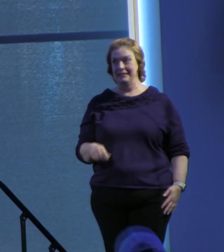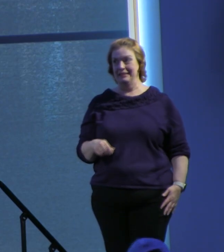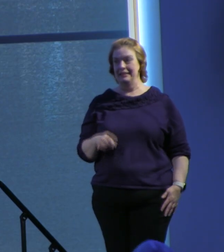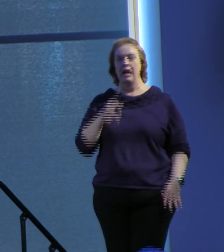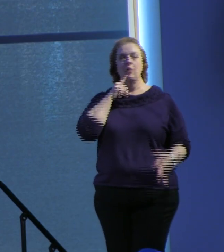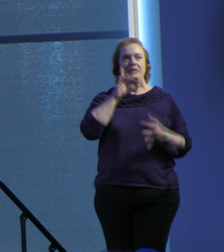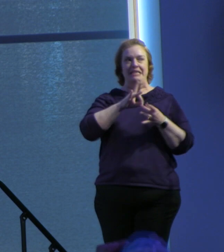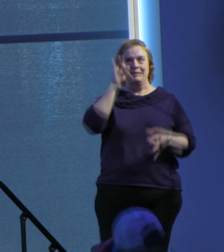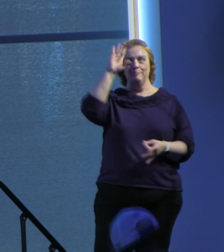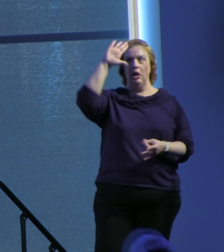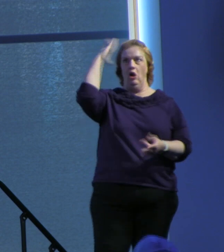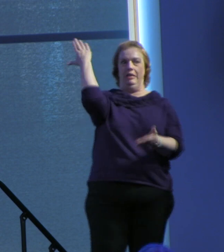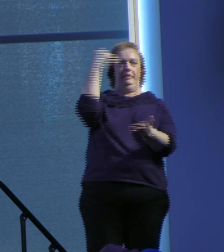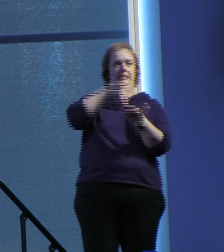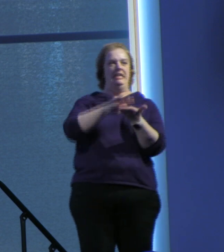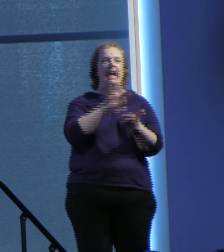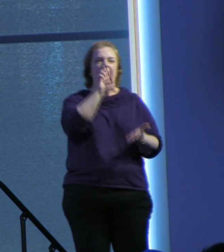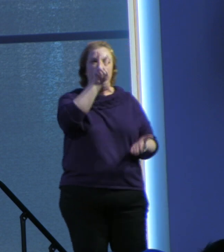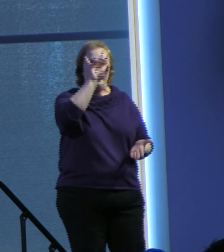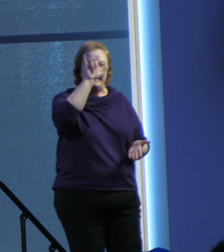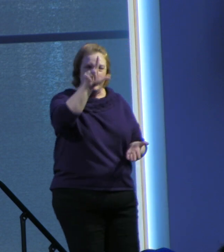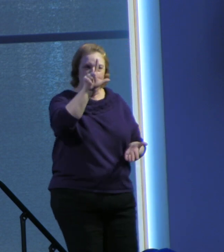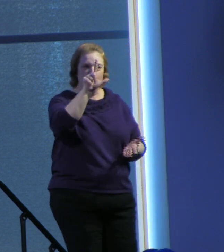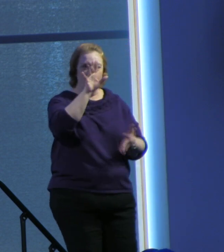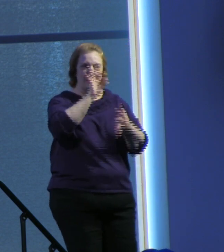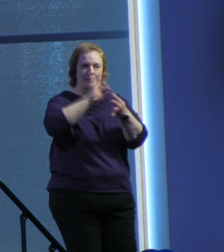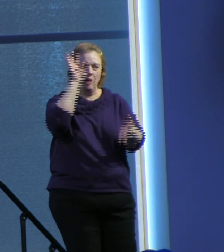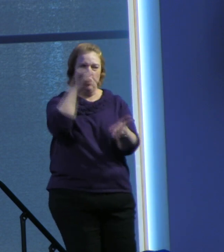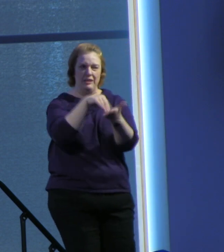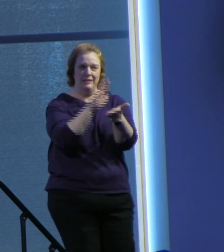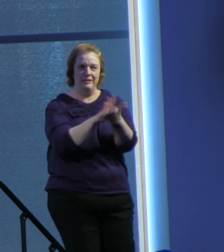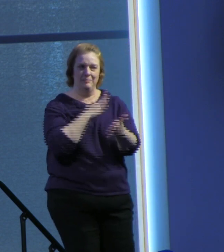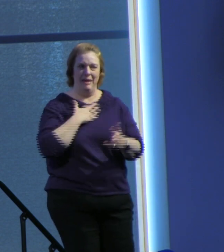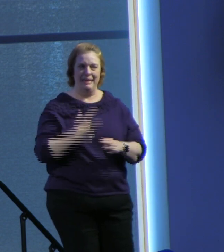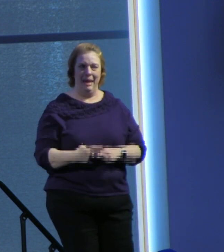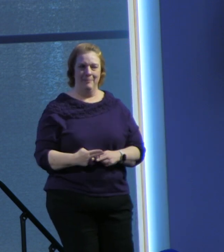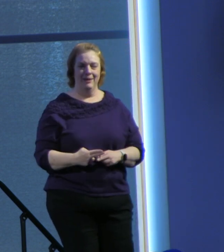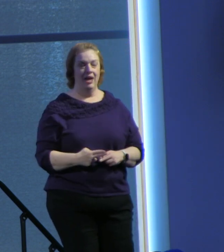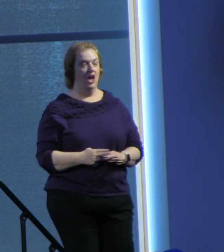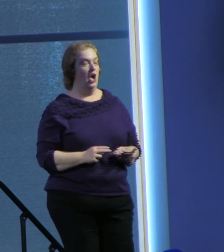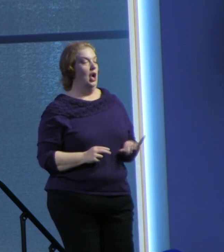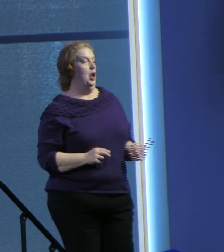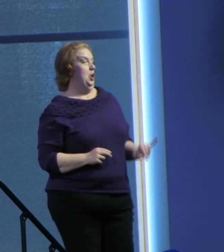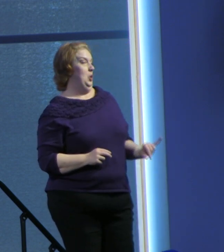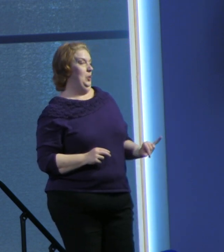Oh, the spirit. An evil spirit wrote her name on this ticket.